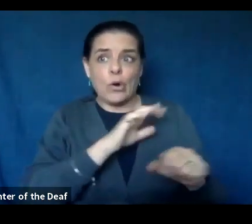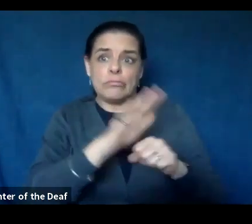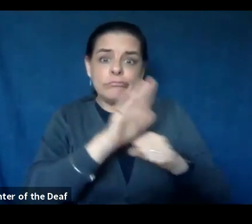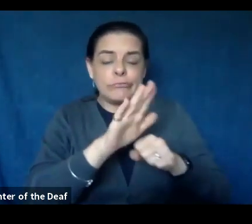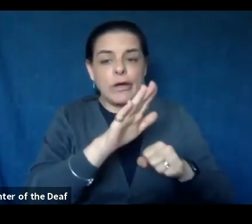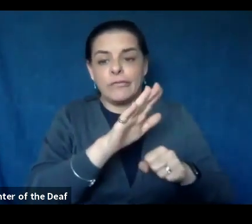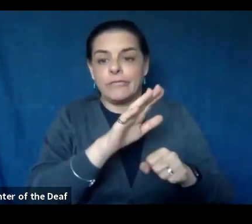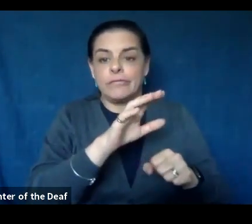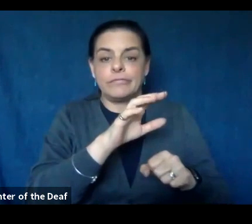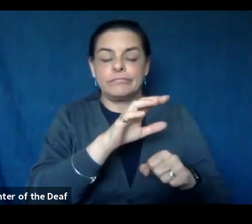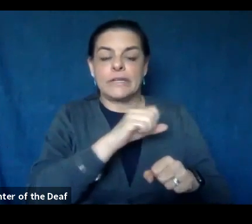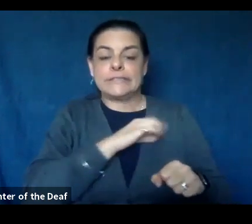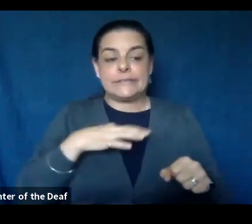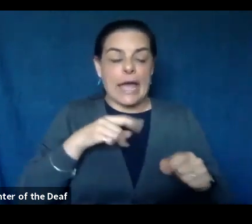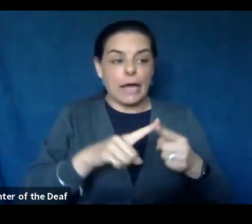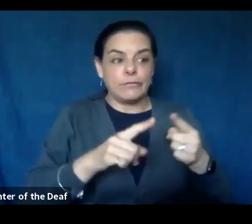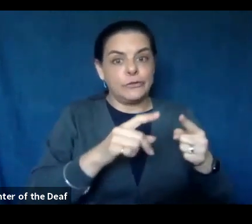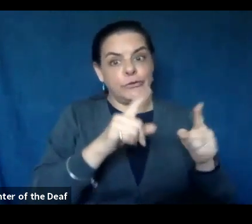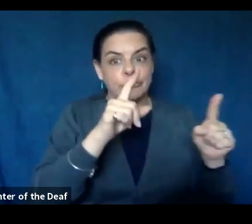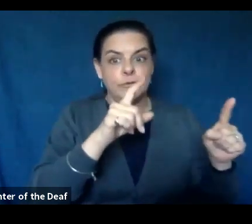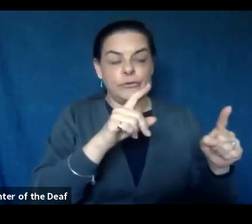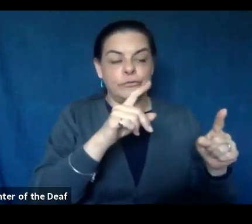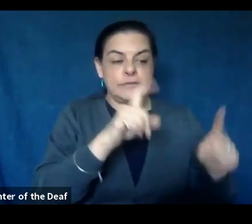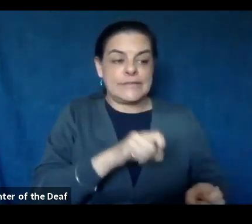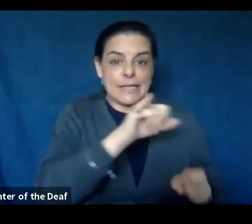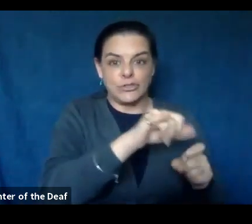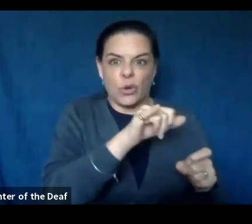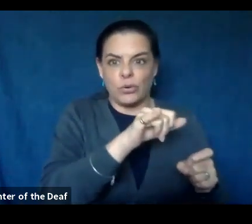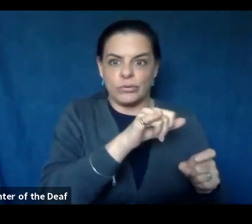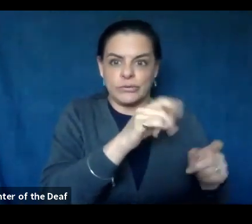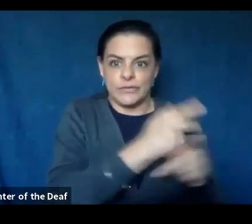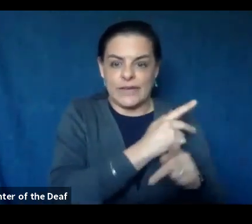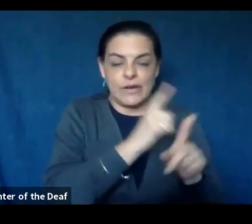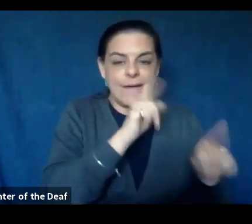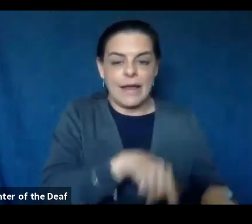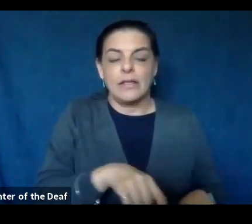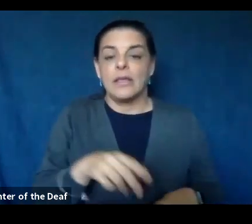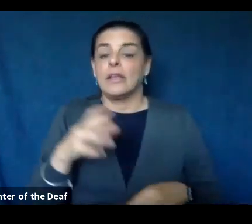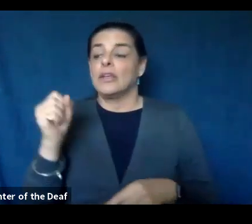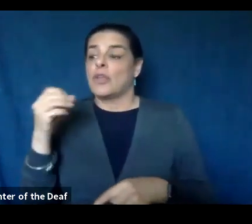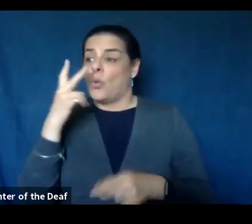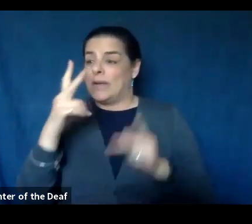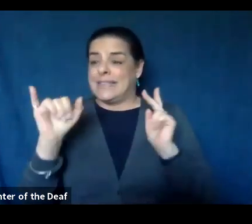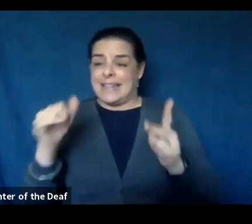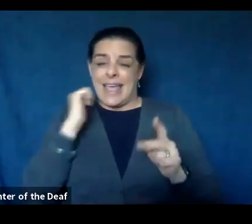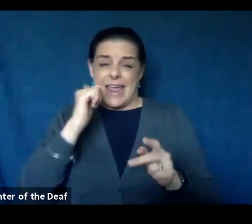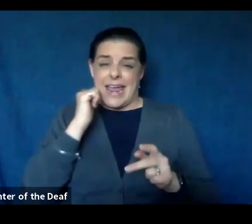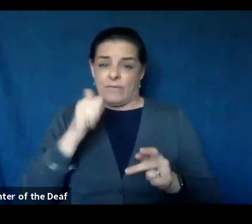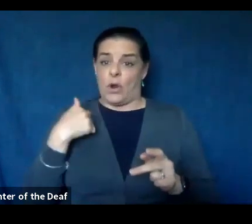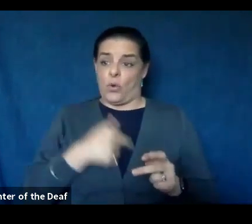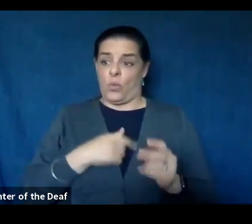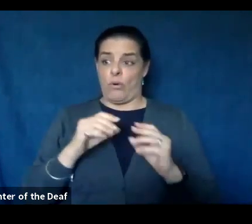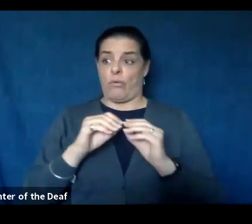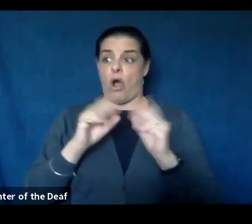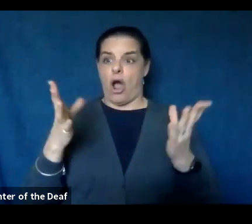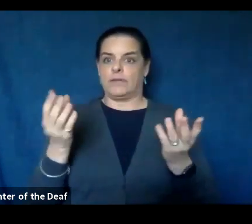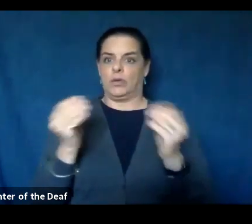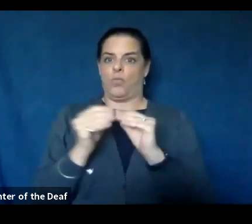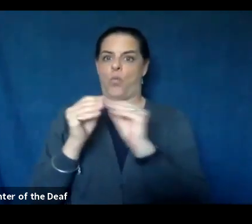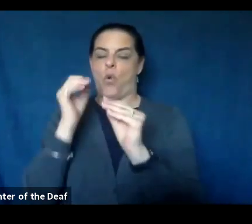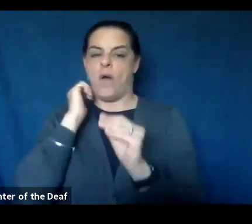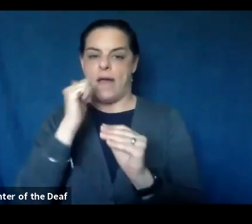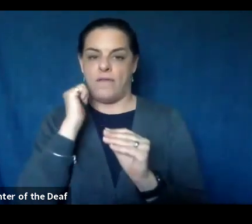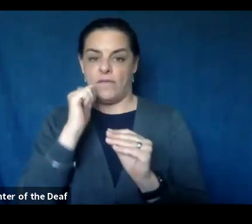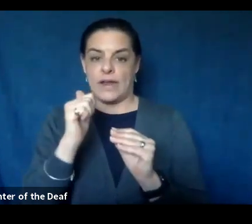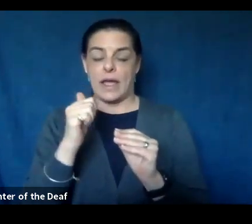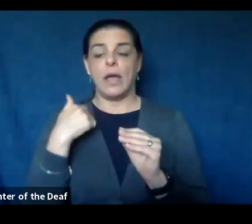that that we're improving every day, and that we're seeing that we're obviously able to open up testing in the way that we're doing right now. We do want